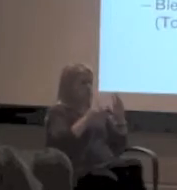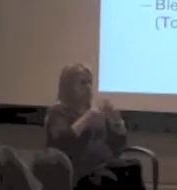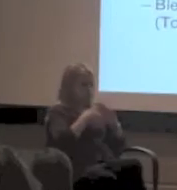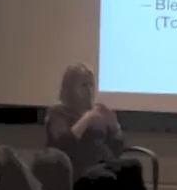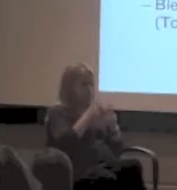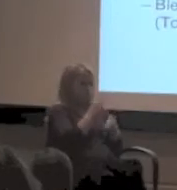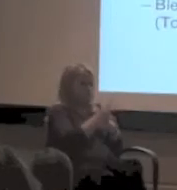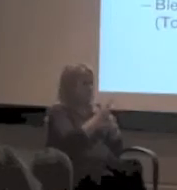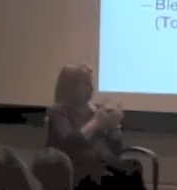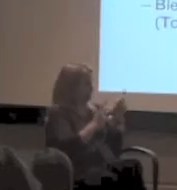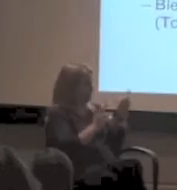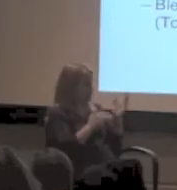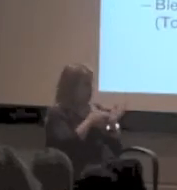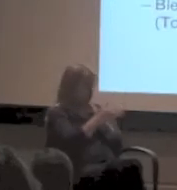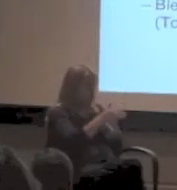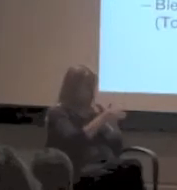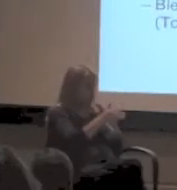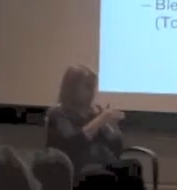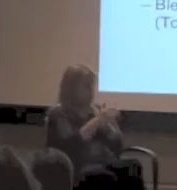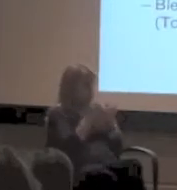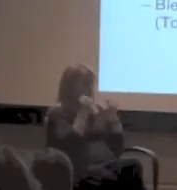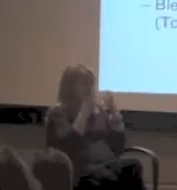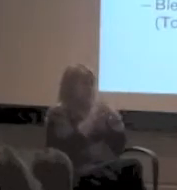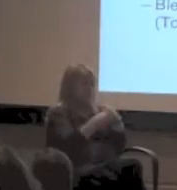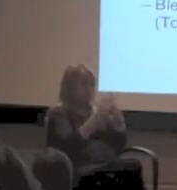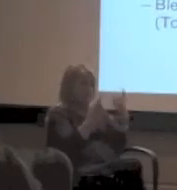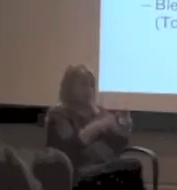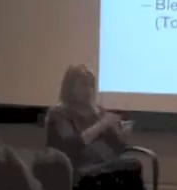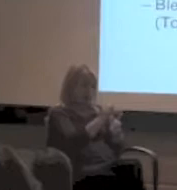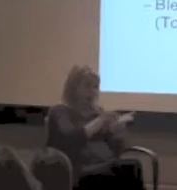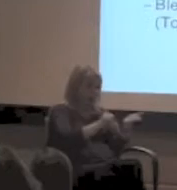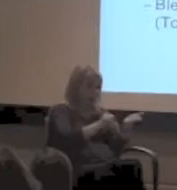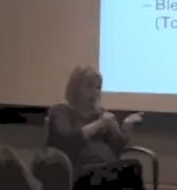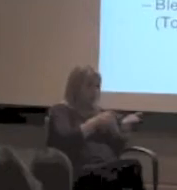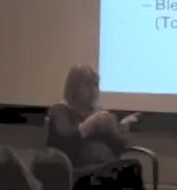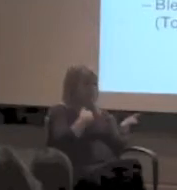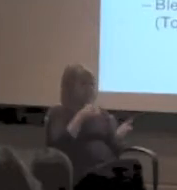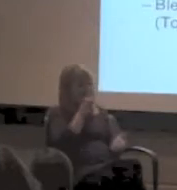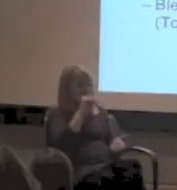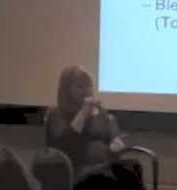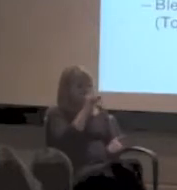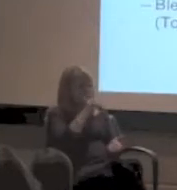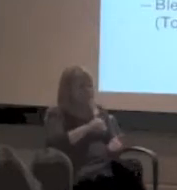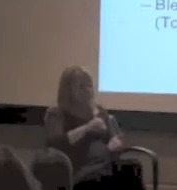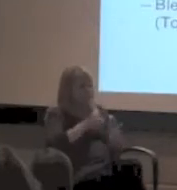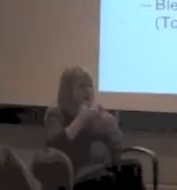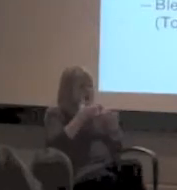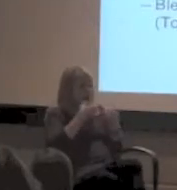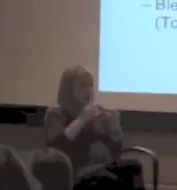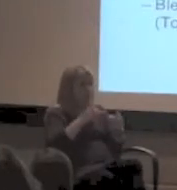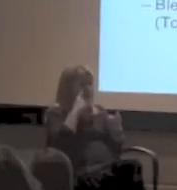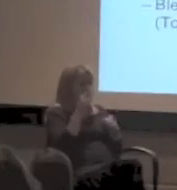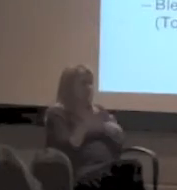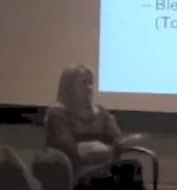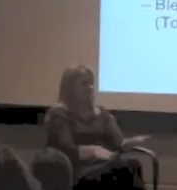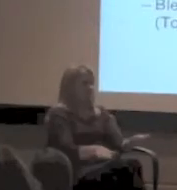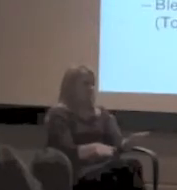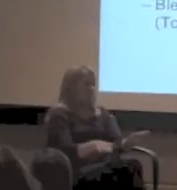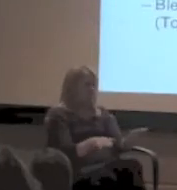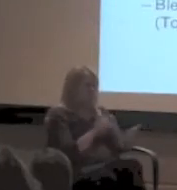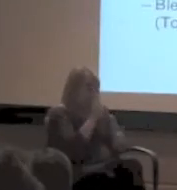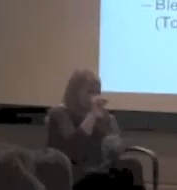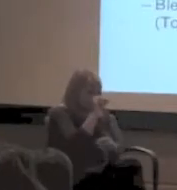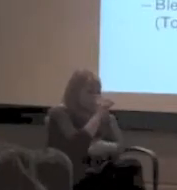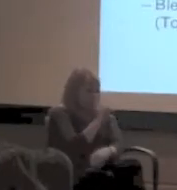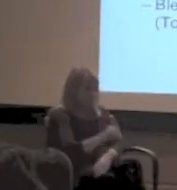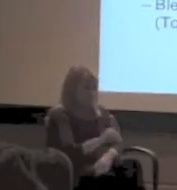treating this more often, and in many cases, when they operate, they have an 80% mortality. That means the babies die